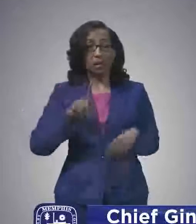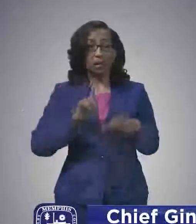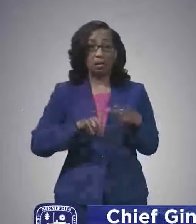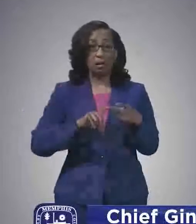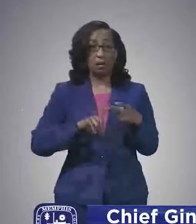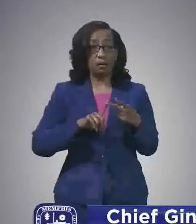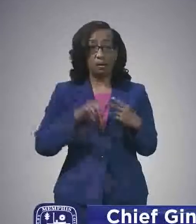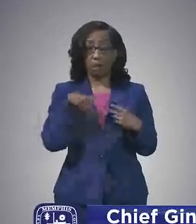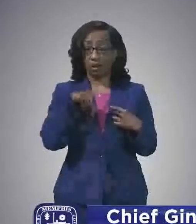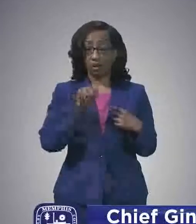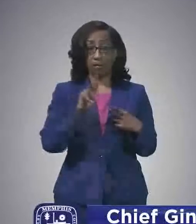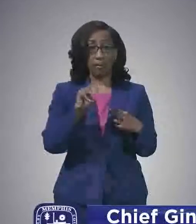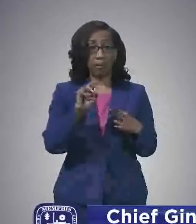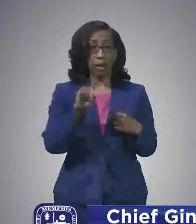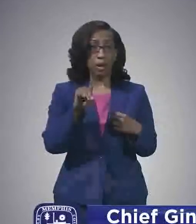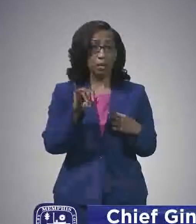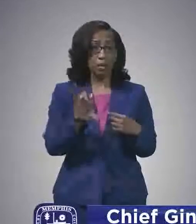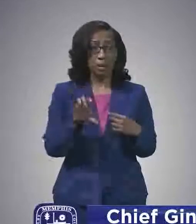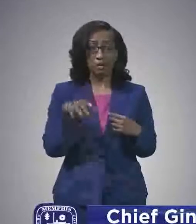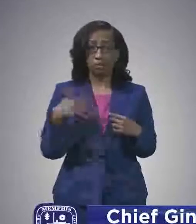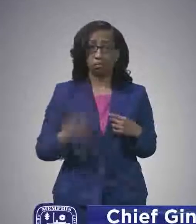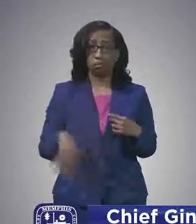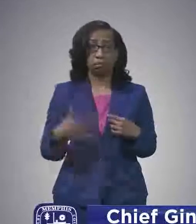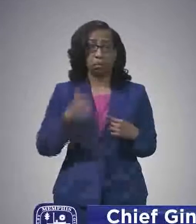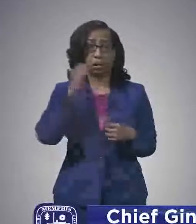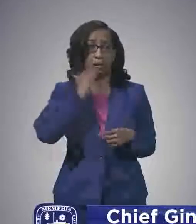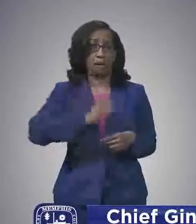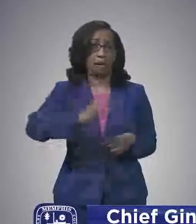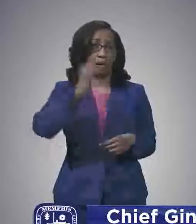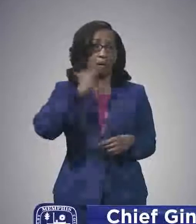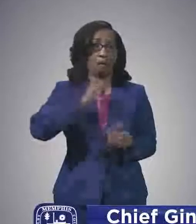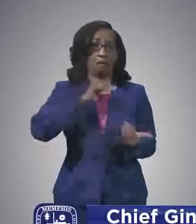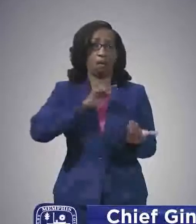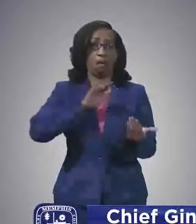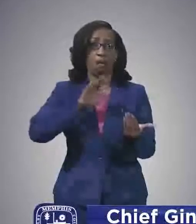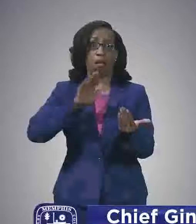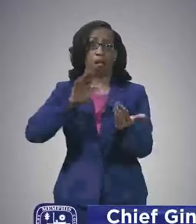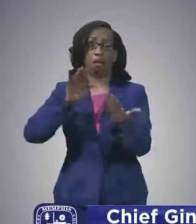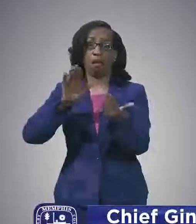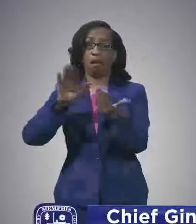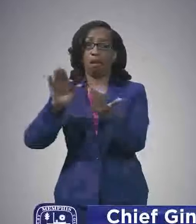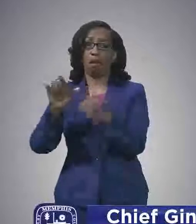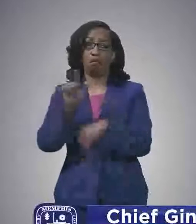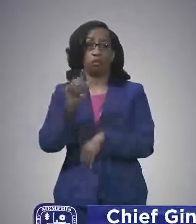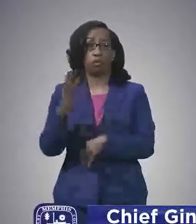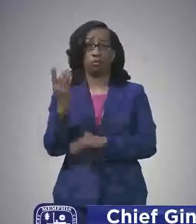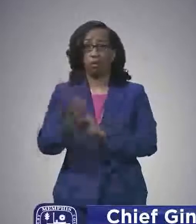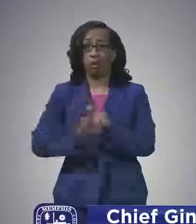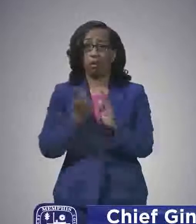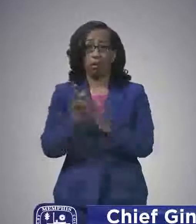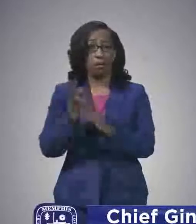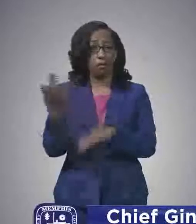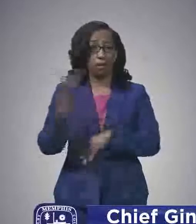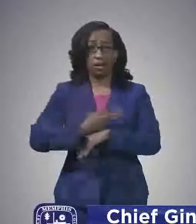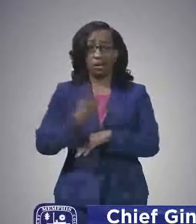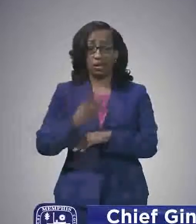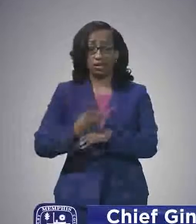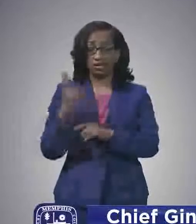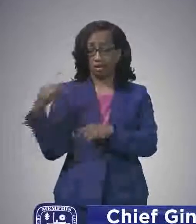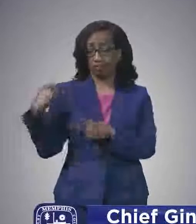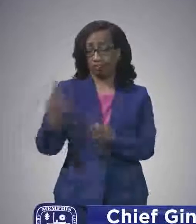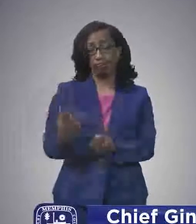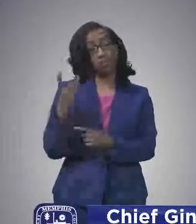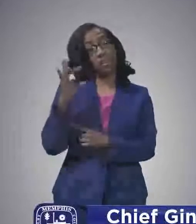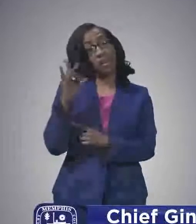been going through this pandemic every day, 24/7 for the last 18 months. I want you to